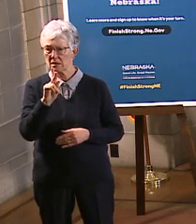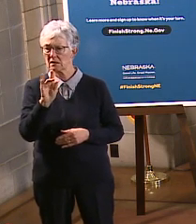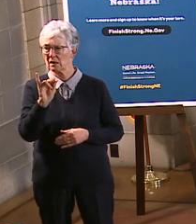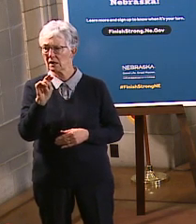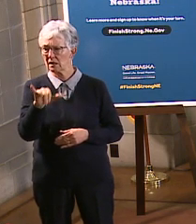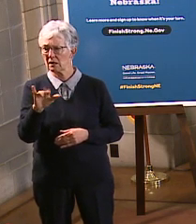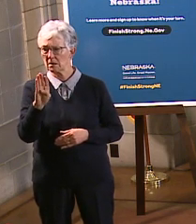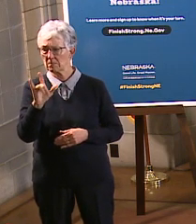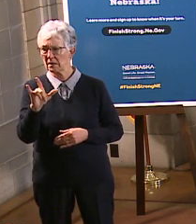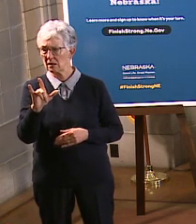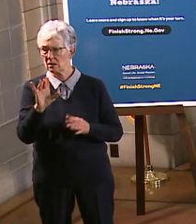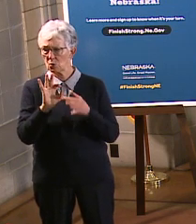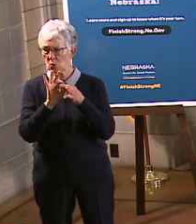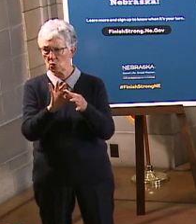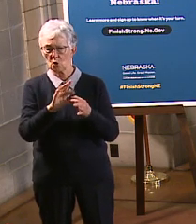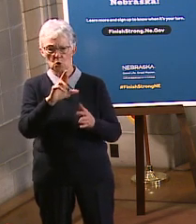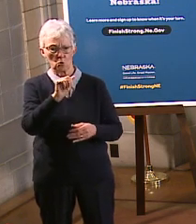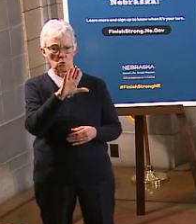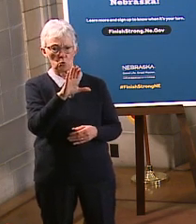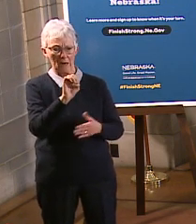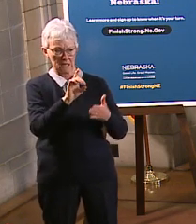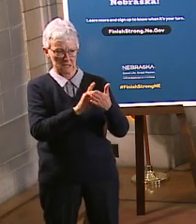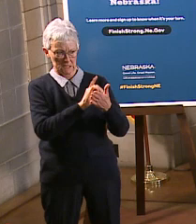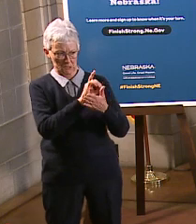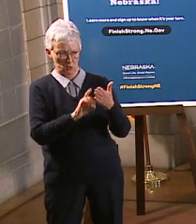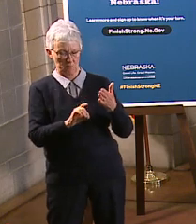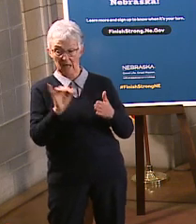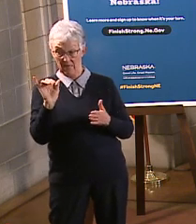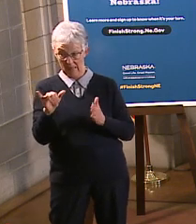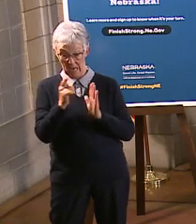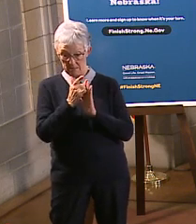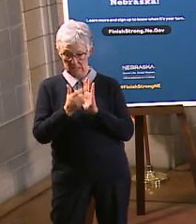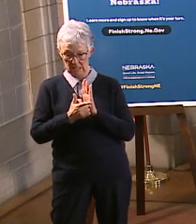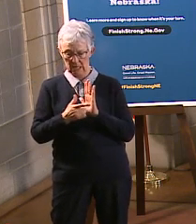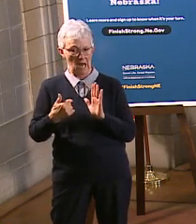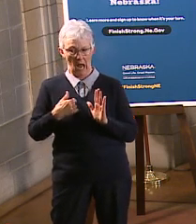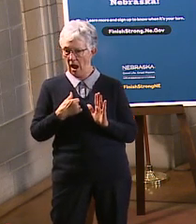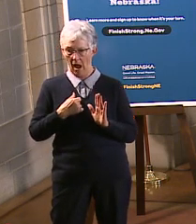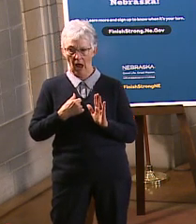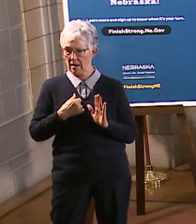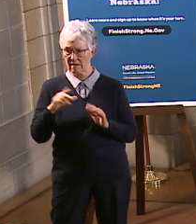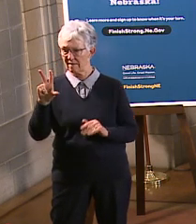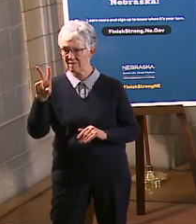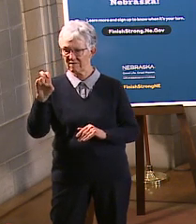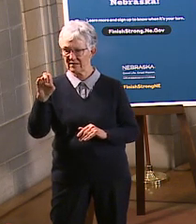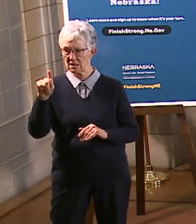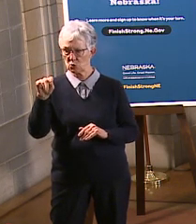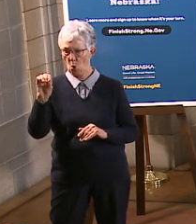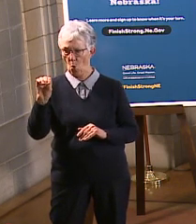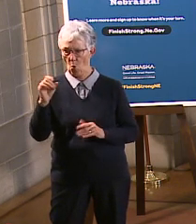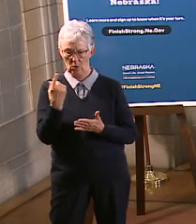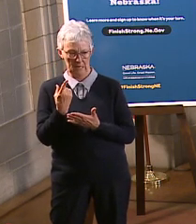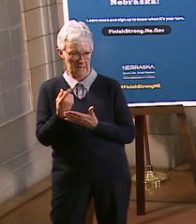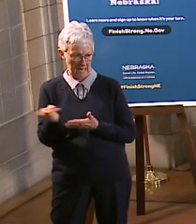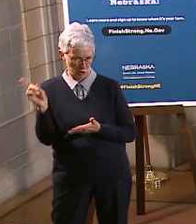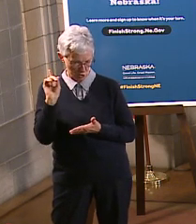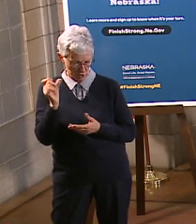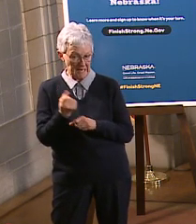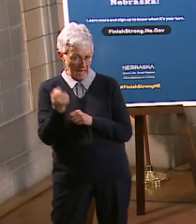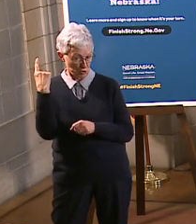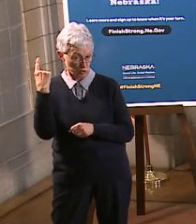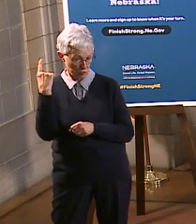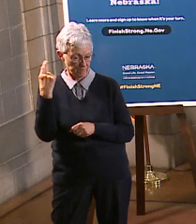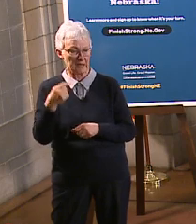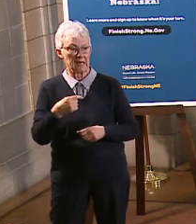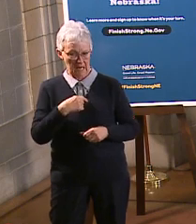racial discrimination and hair. And this was a bill that I vetoed last year and outlined in my veto message the